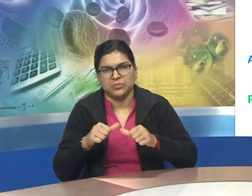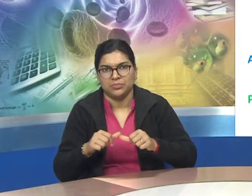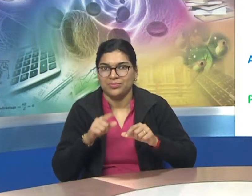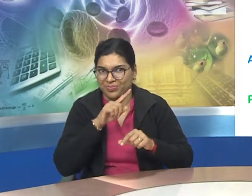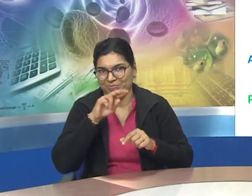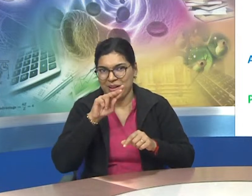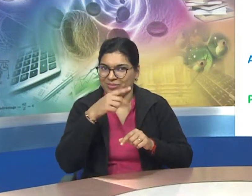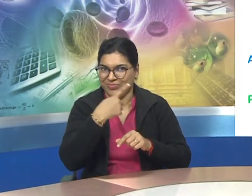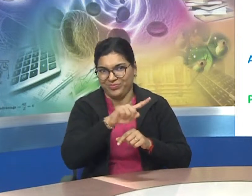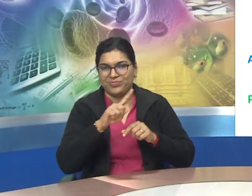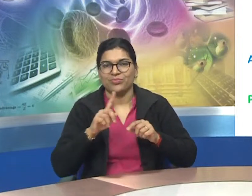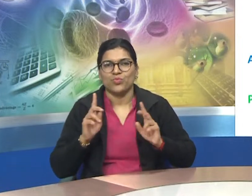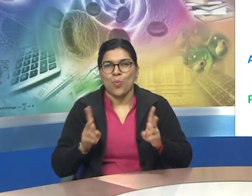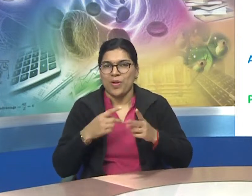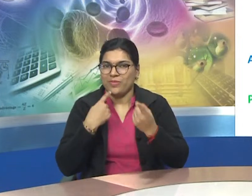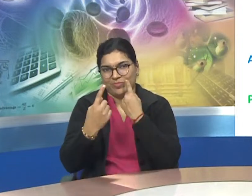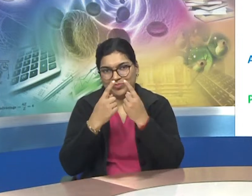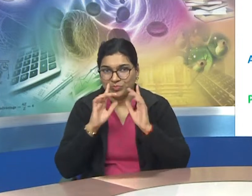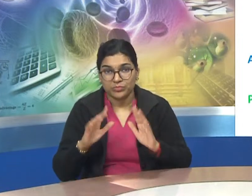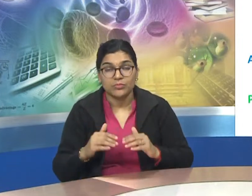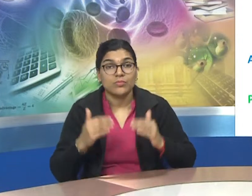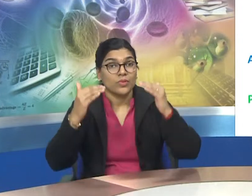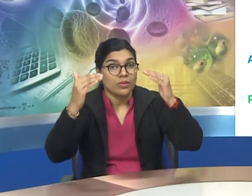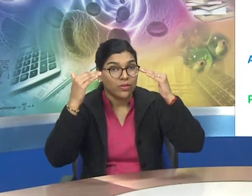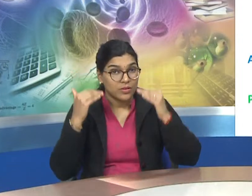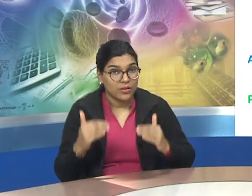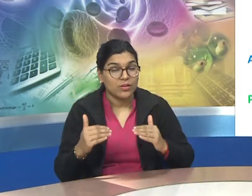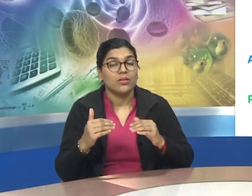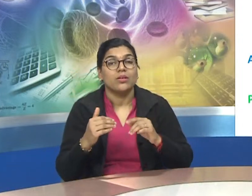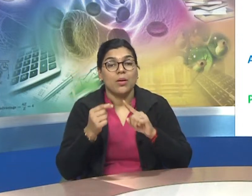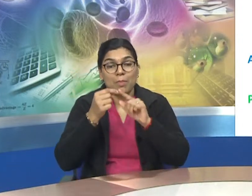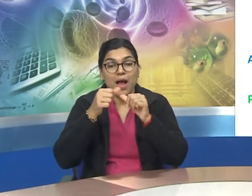the statement is the teacher always answers the questions.